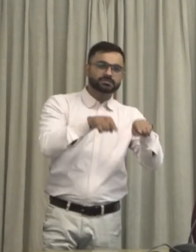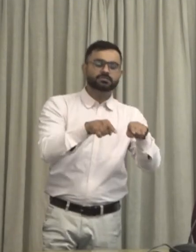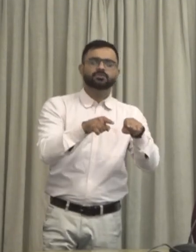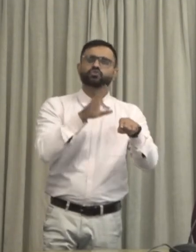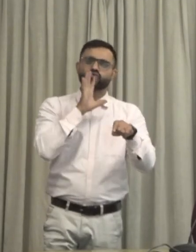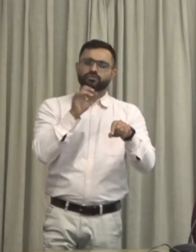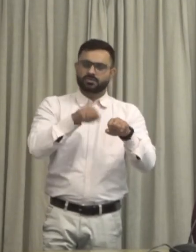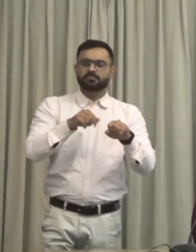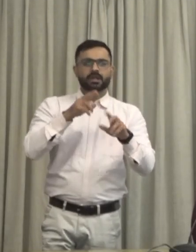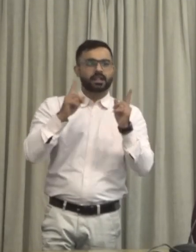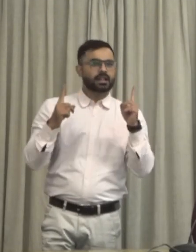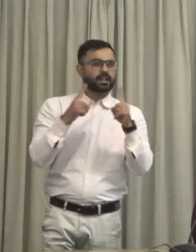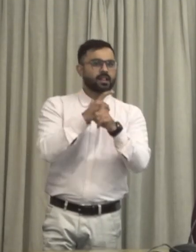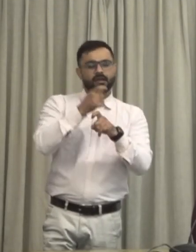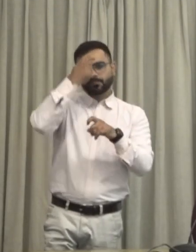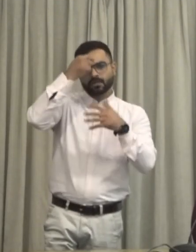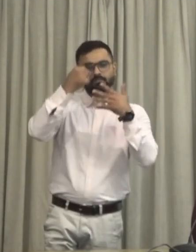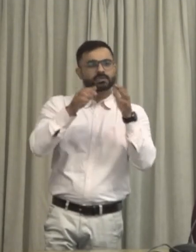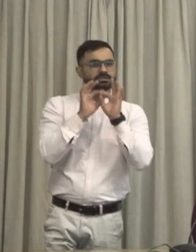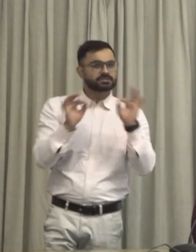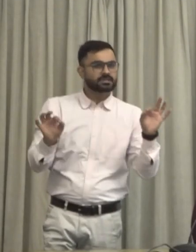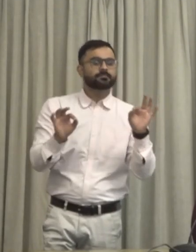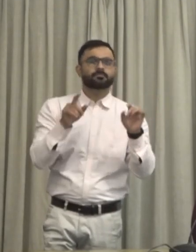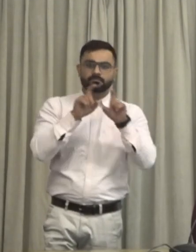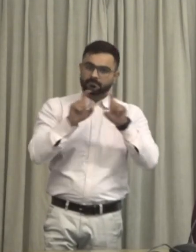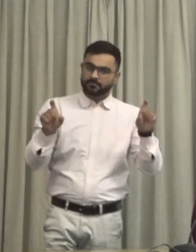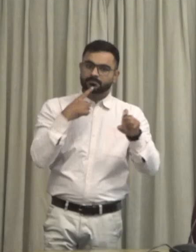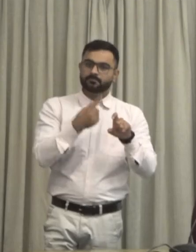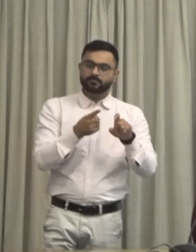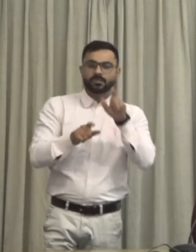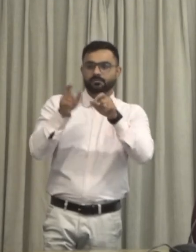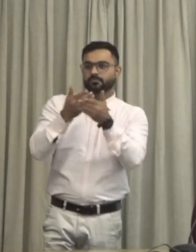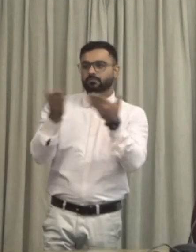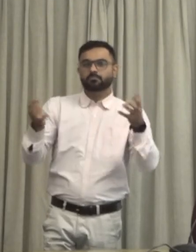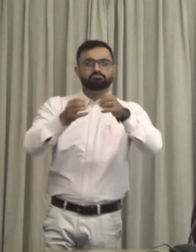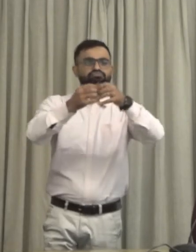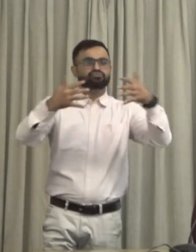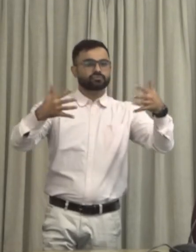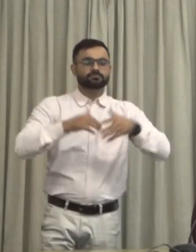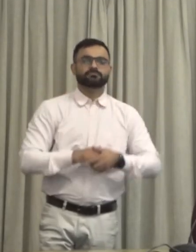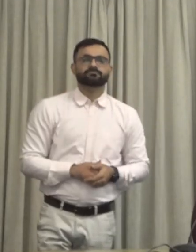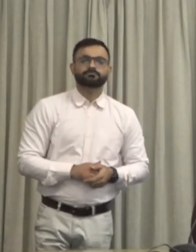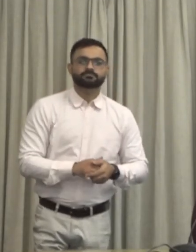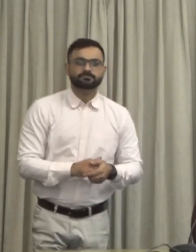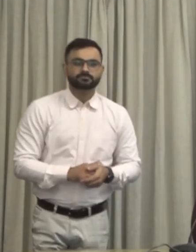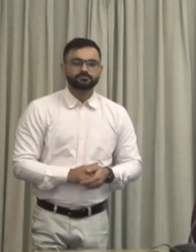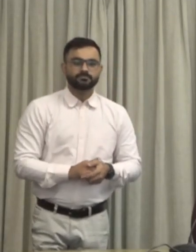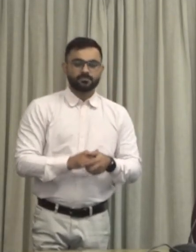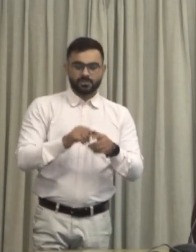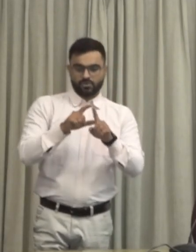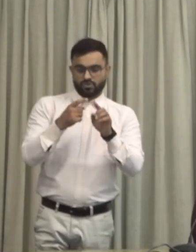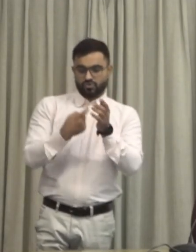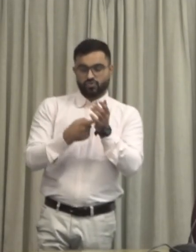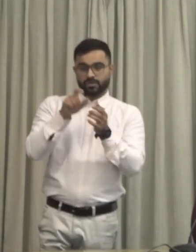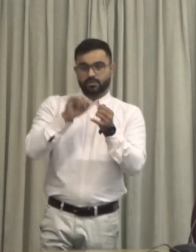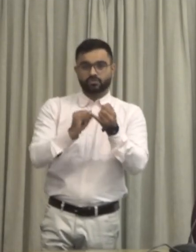is obviously a very complex issue simply and clearly to to the public at large. Dr. Sushma, again,